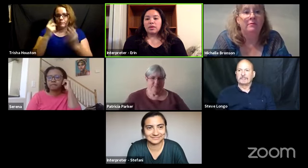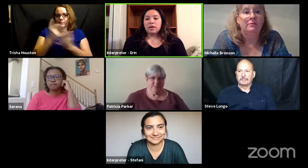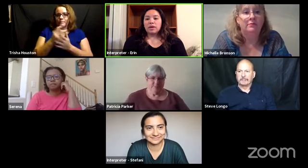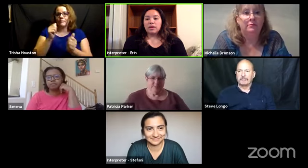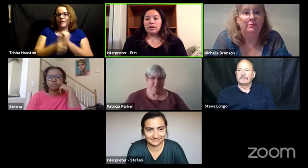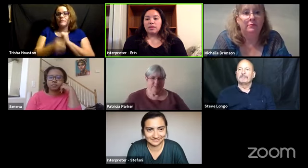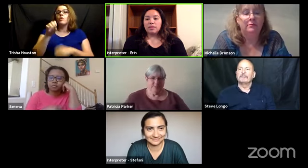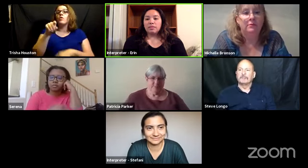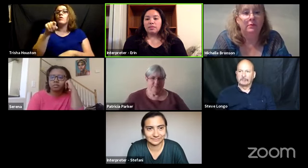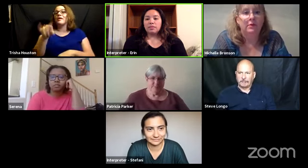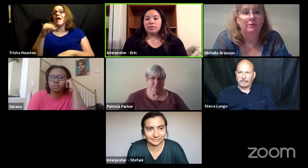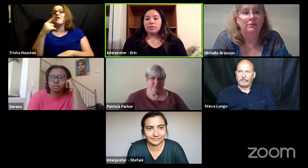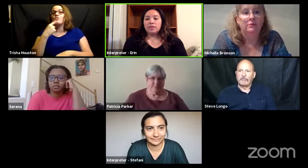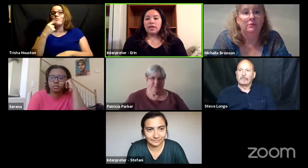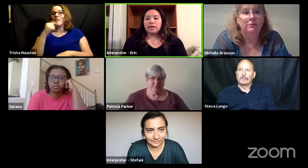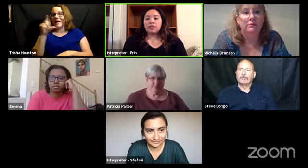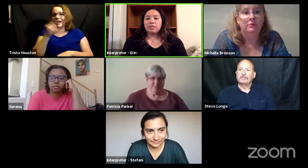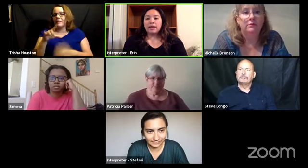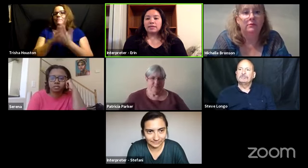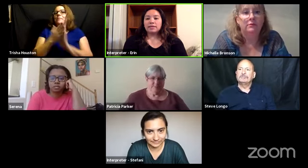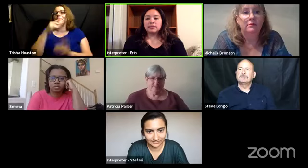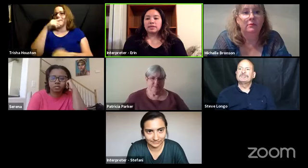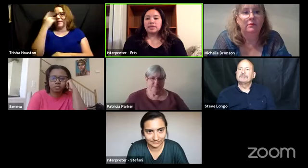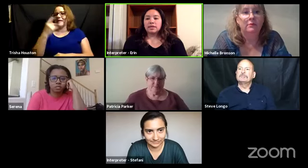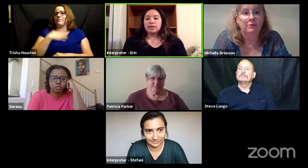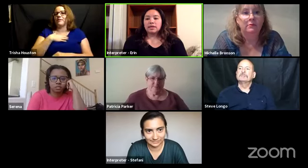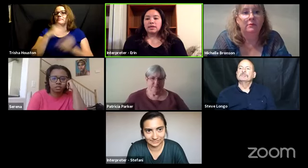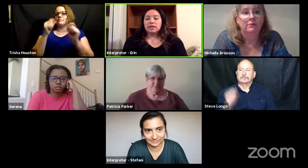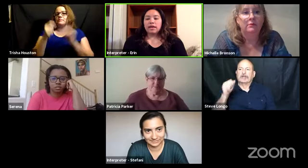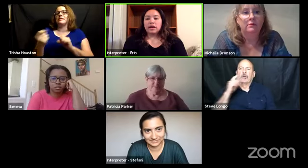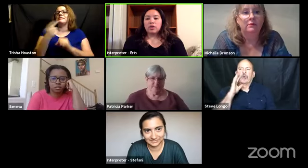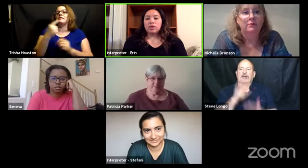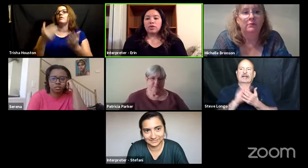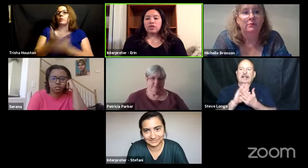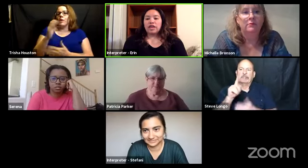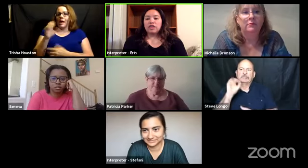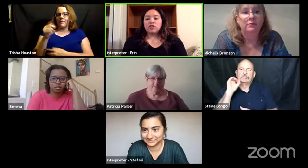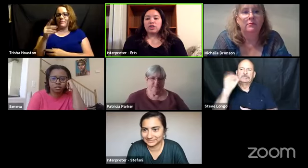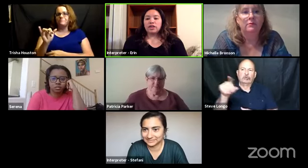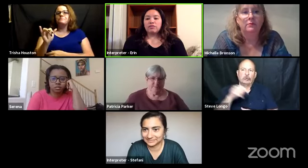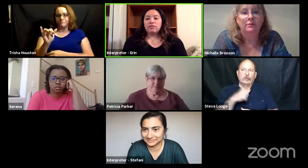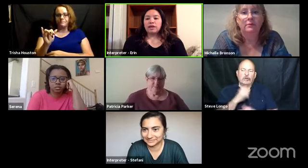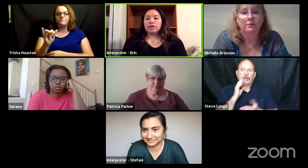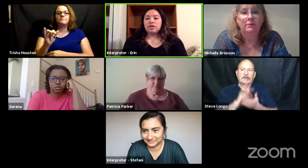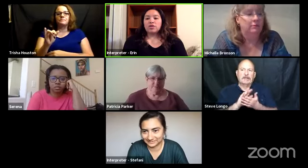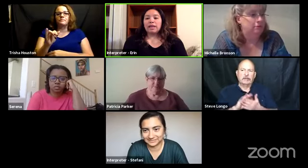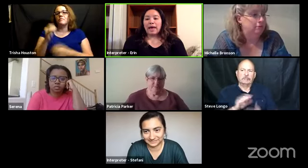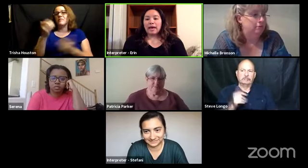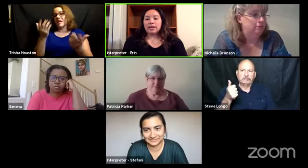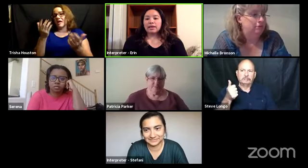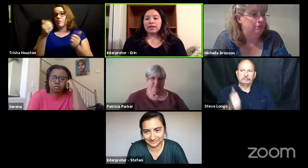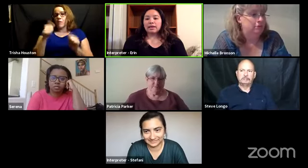Okay, that is passed. Now you can change the red to black.